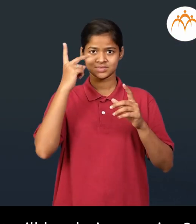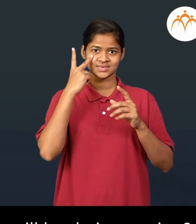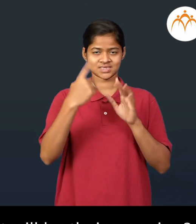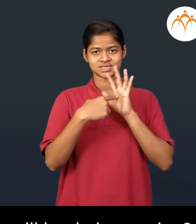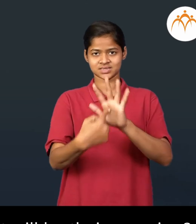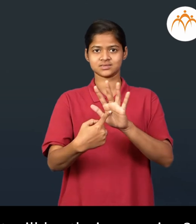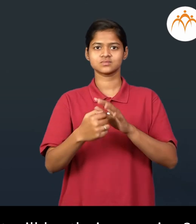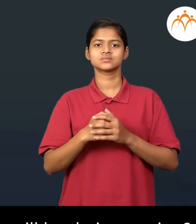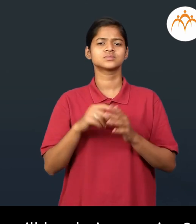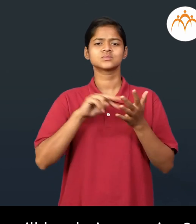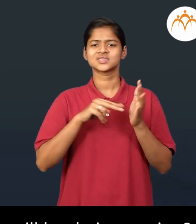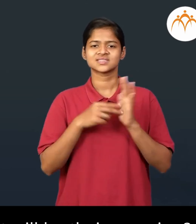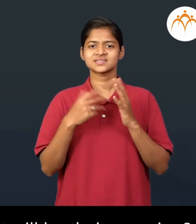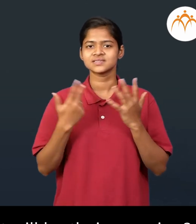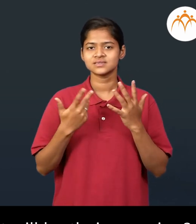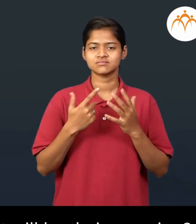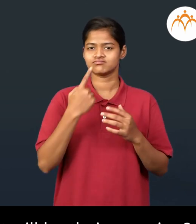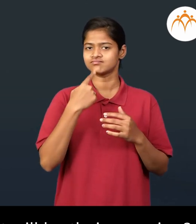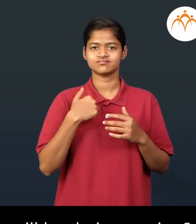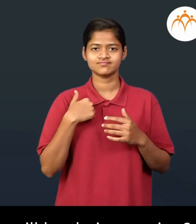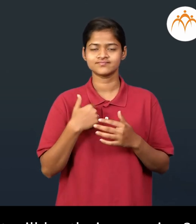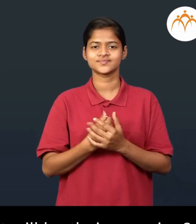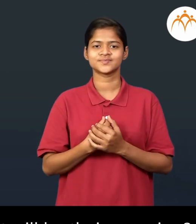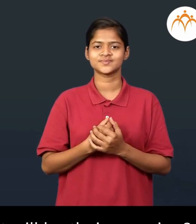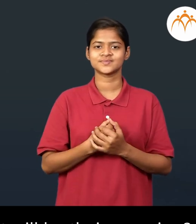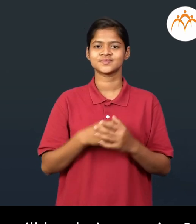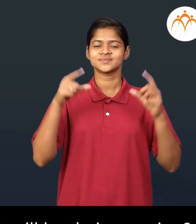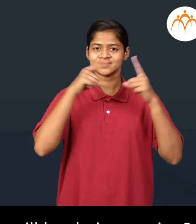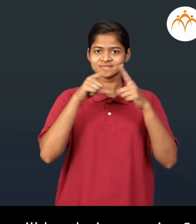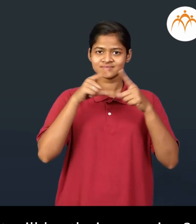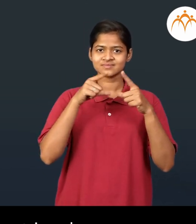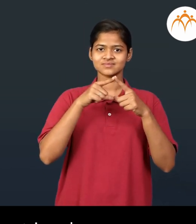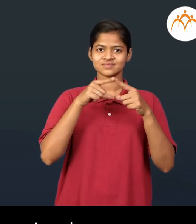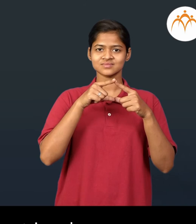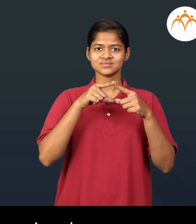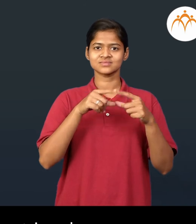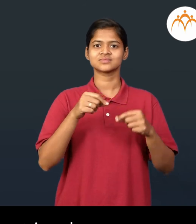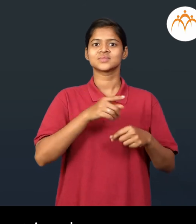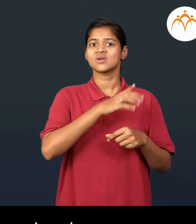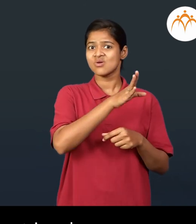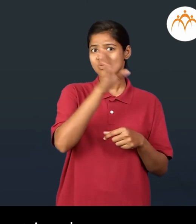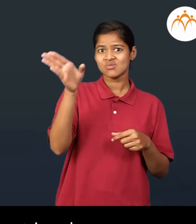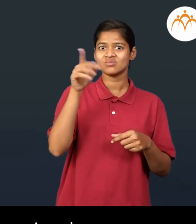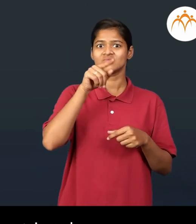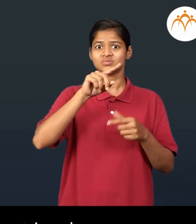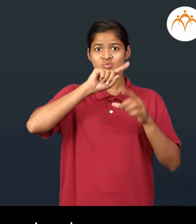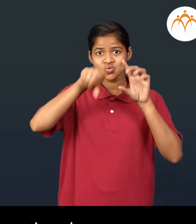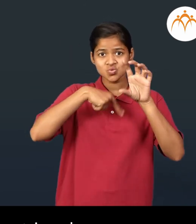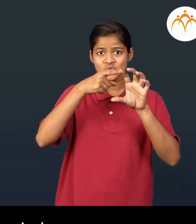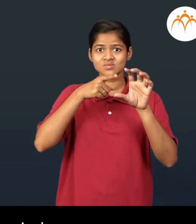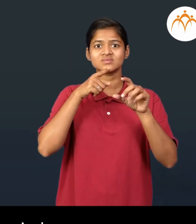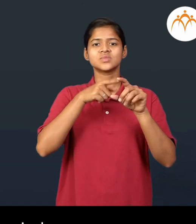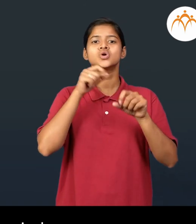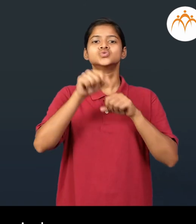Some pictures are shown. What will be their meaning? A right arrow inside a triangle.